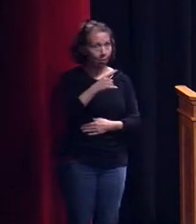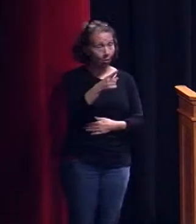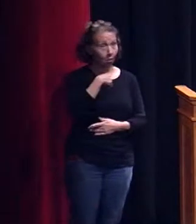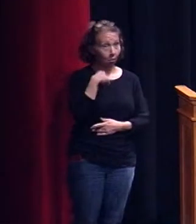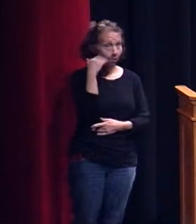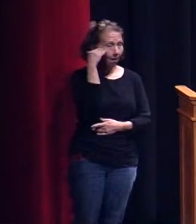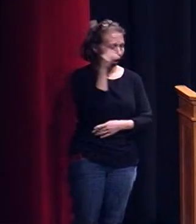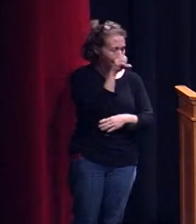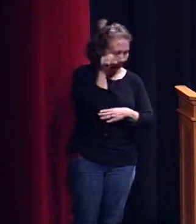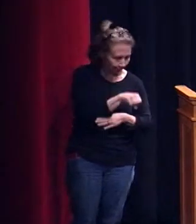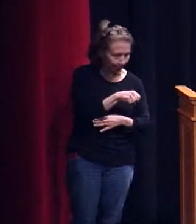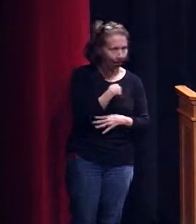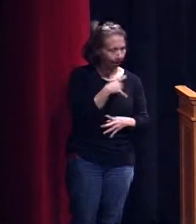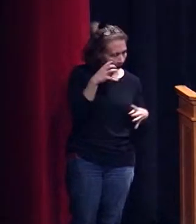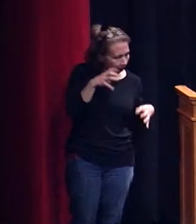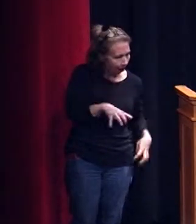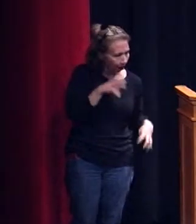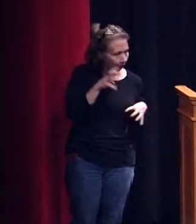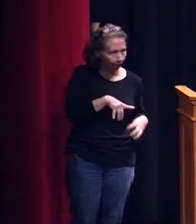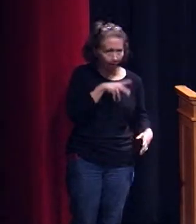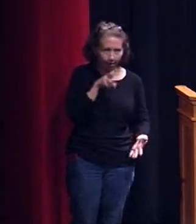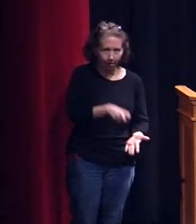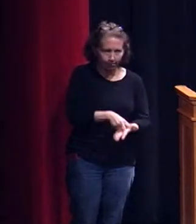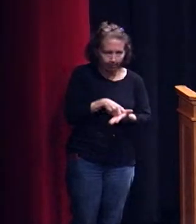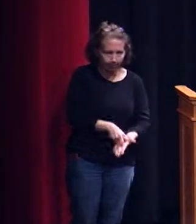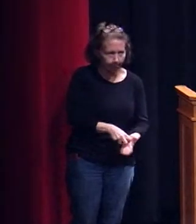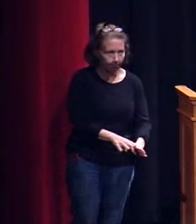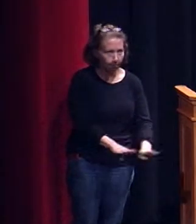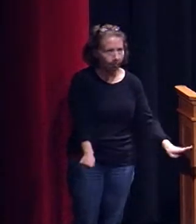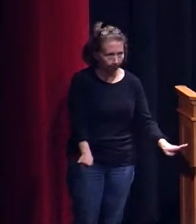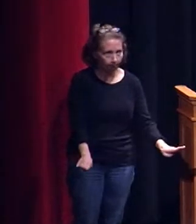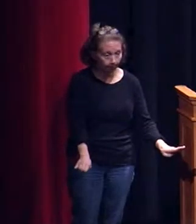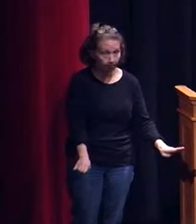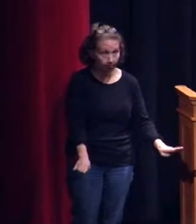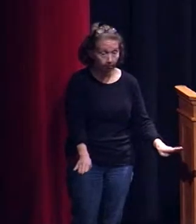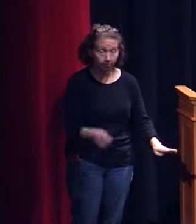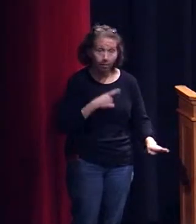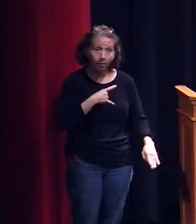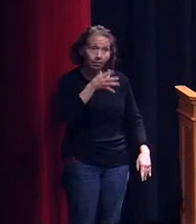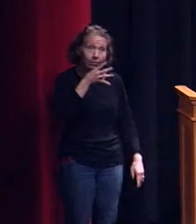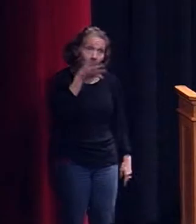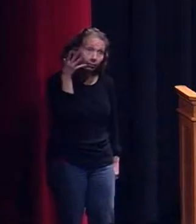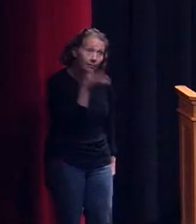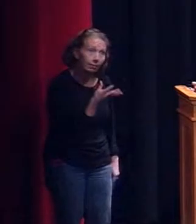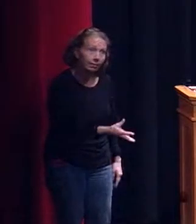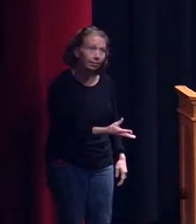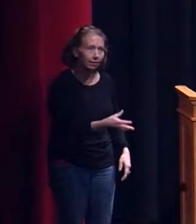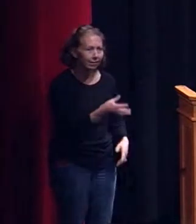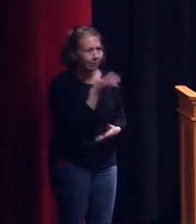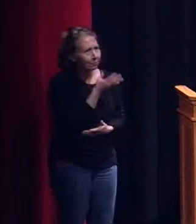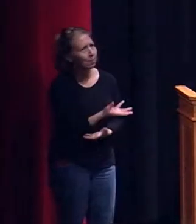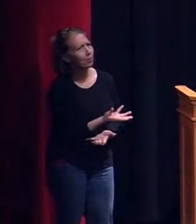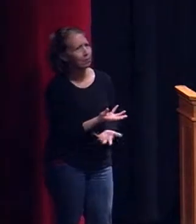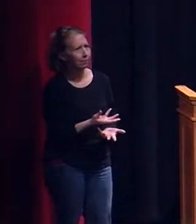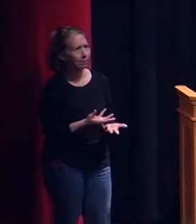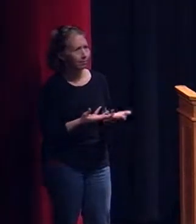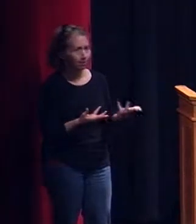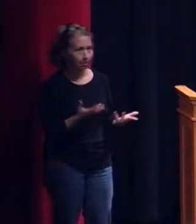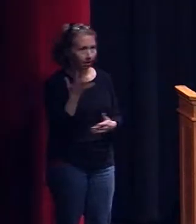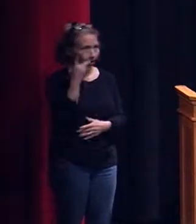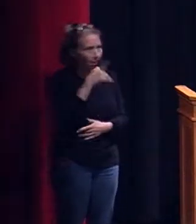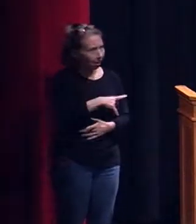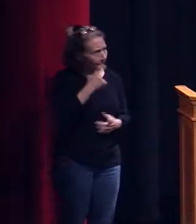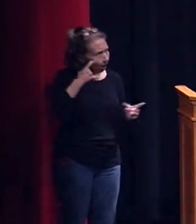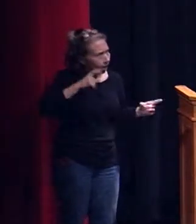with my head bowed and my knees pressed against the floor. Grandmother, Grandma, why